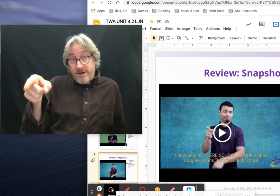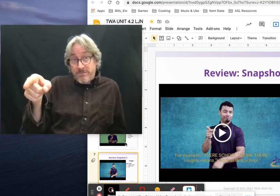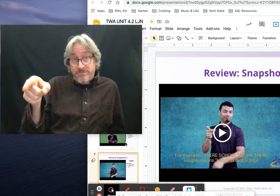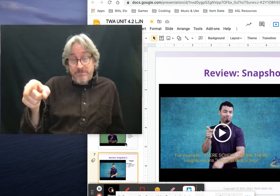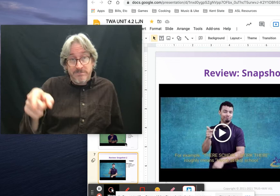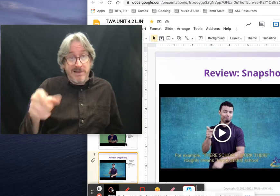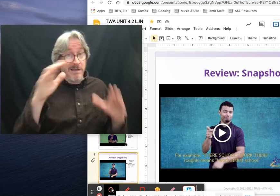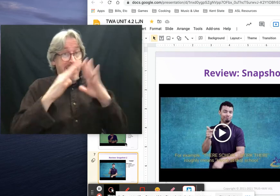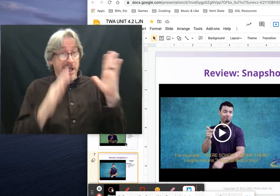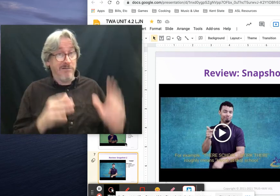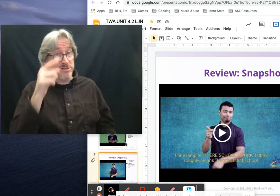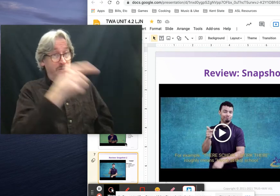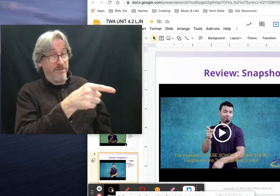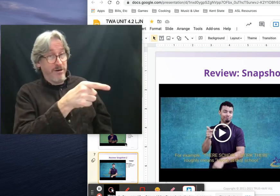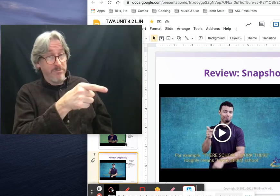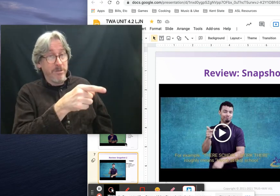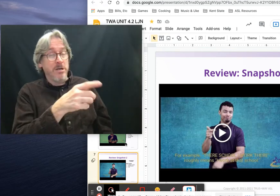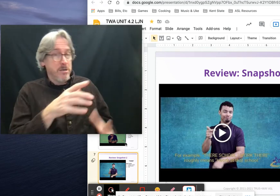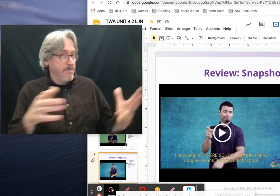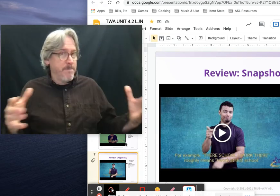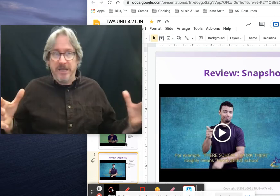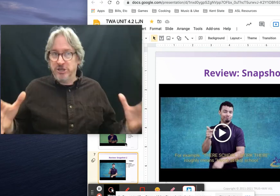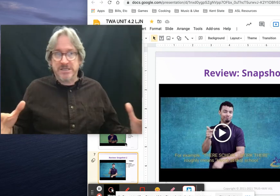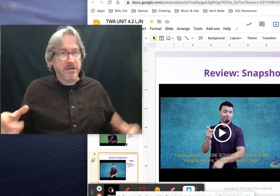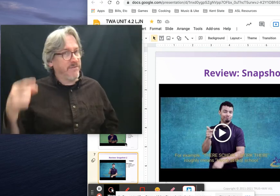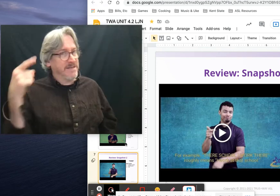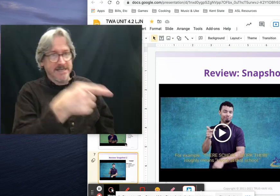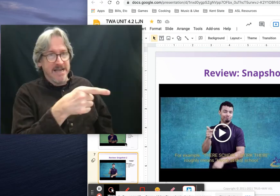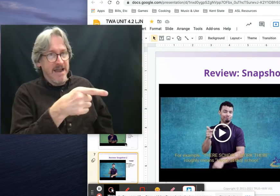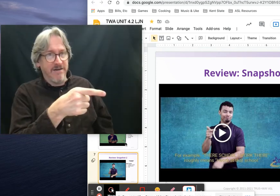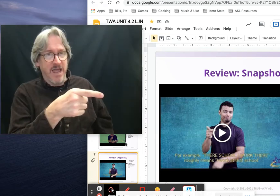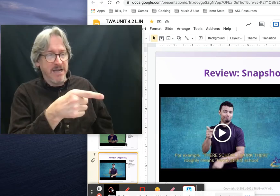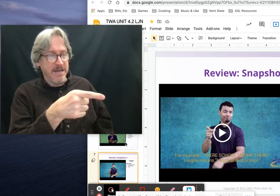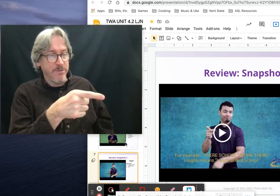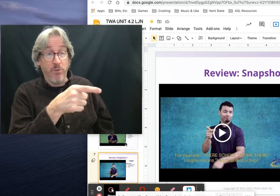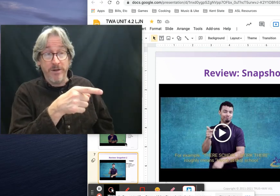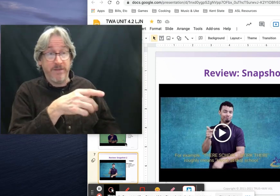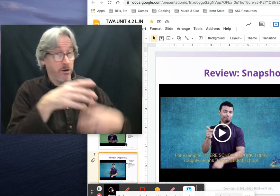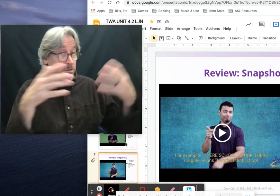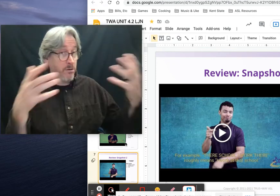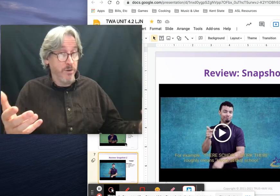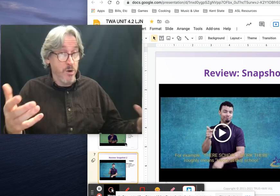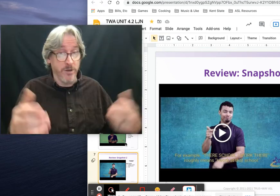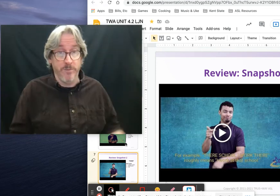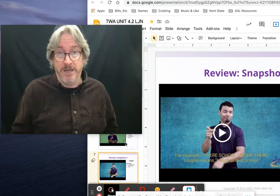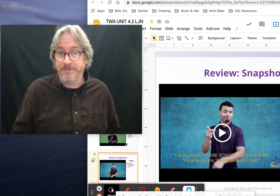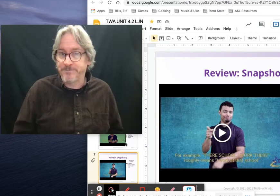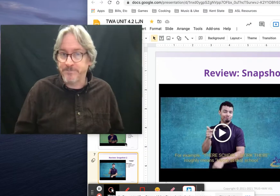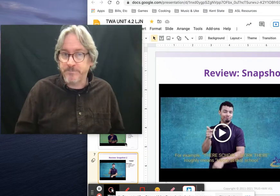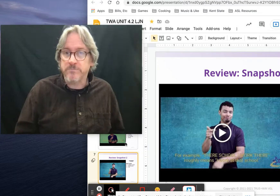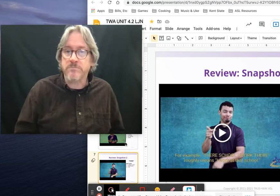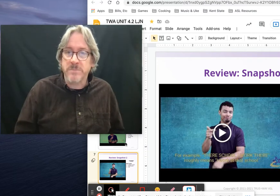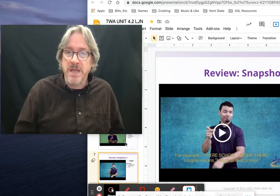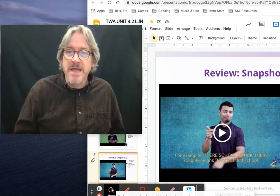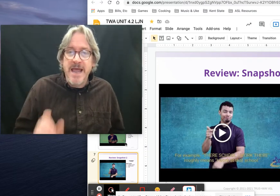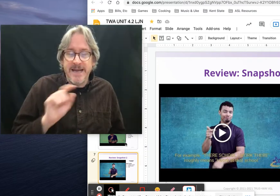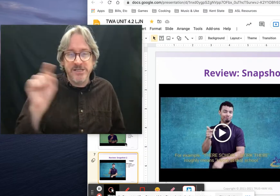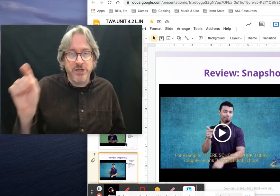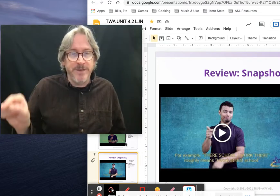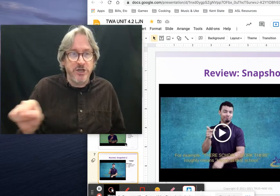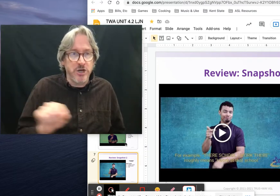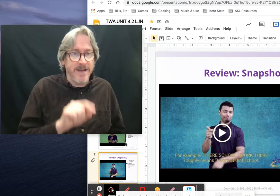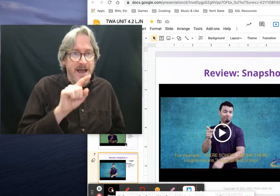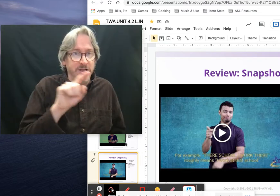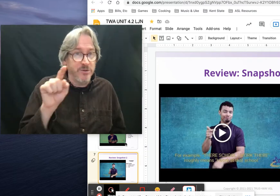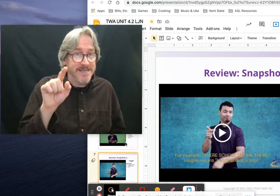school over there. House over there, it just clarifies it because anytime you point there, we know what you mean. And